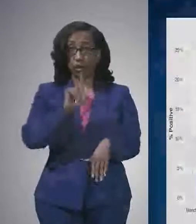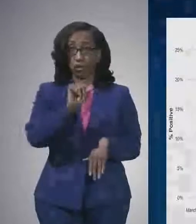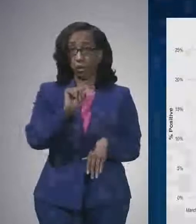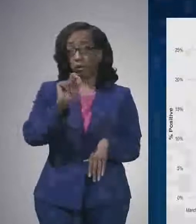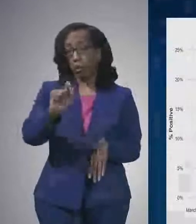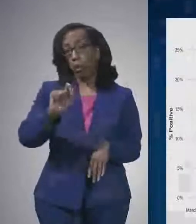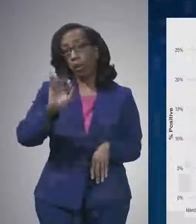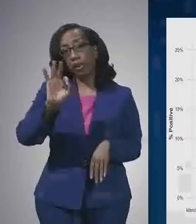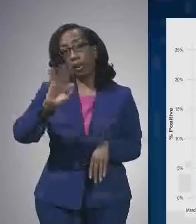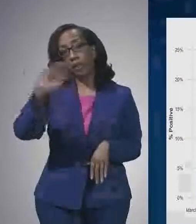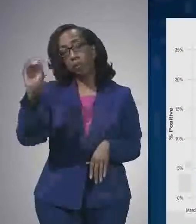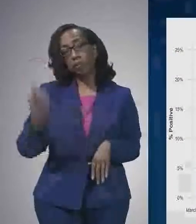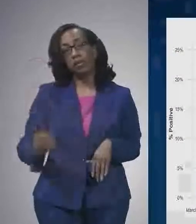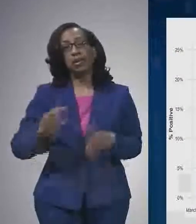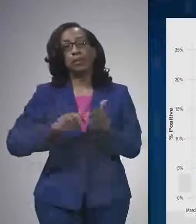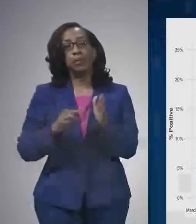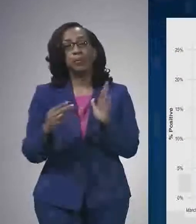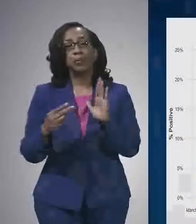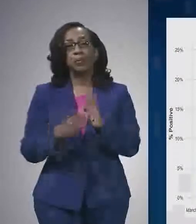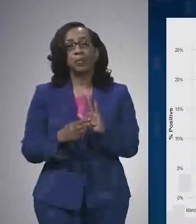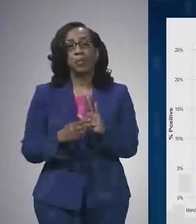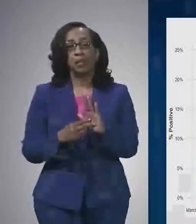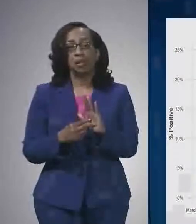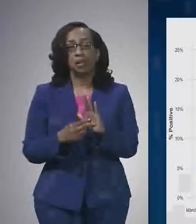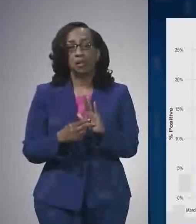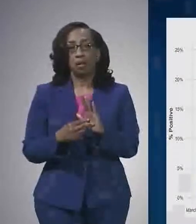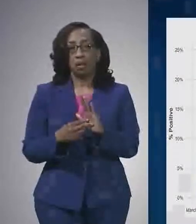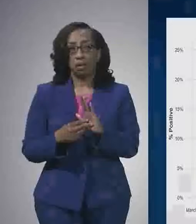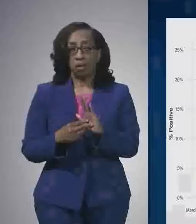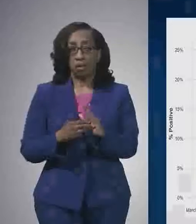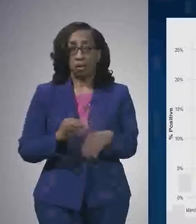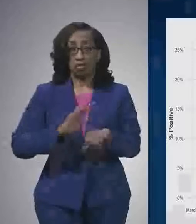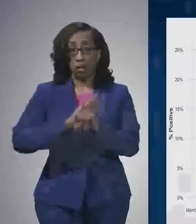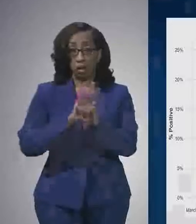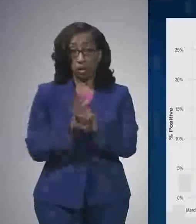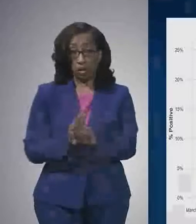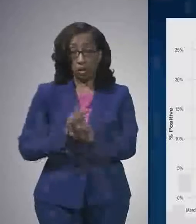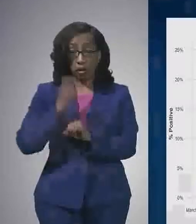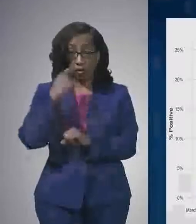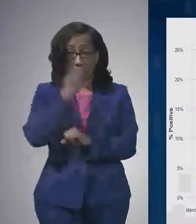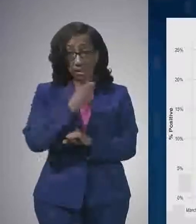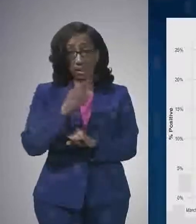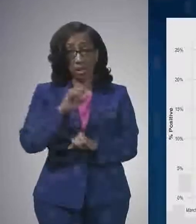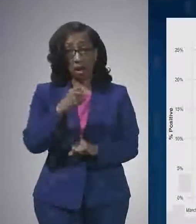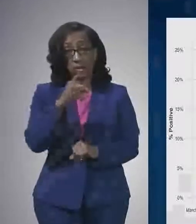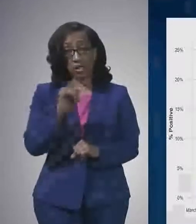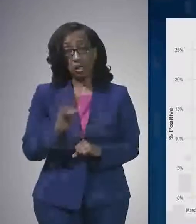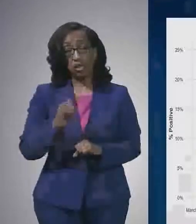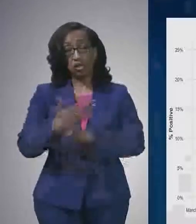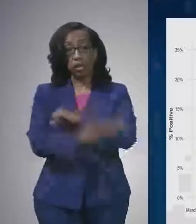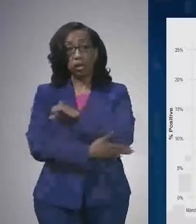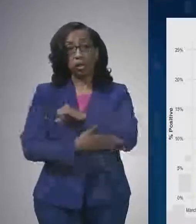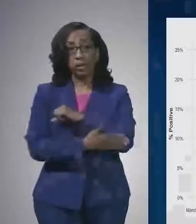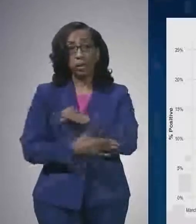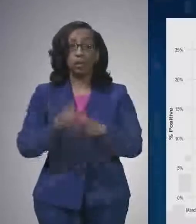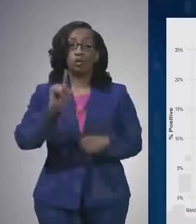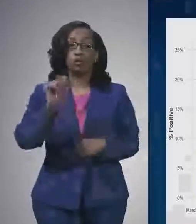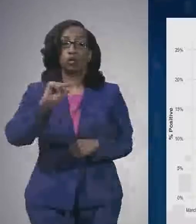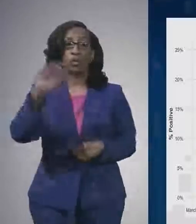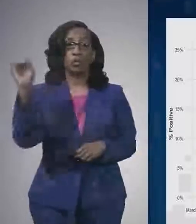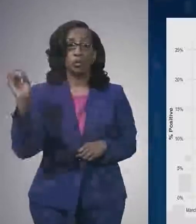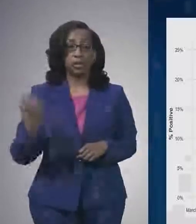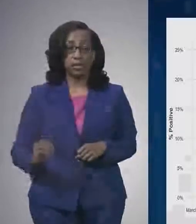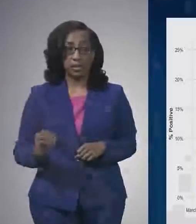20.9%, meaning that of all the COVID-19 tests that are done in Shelby County, 20% of those